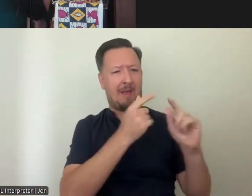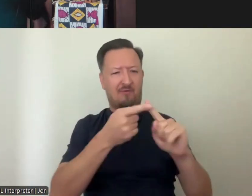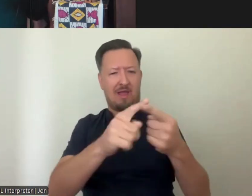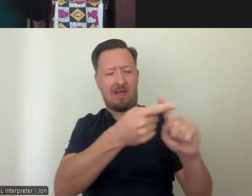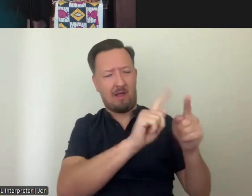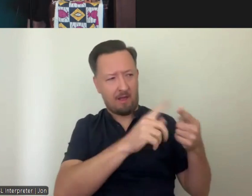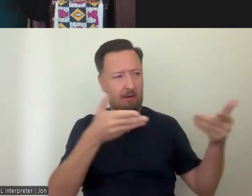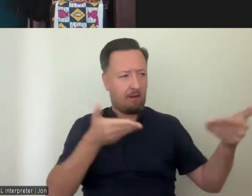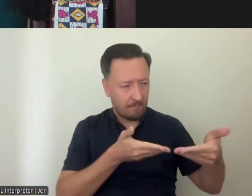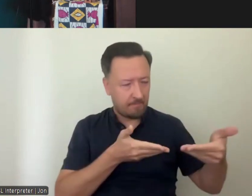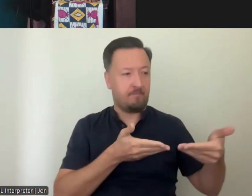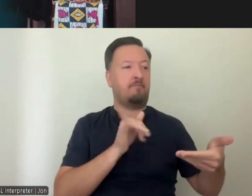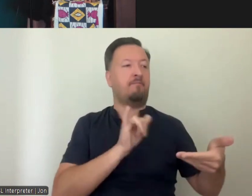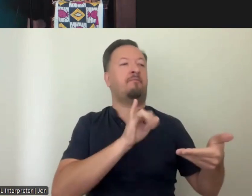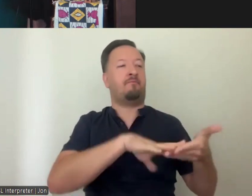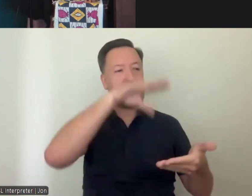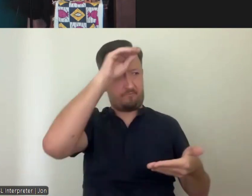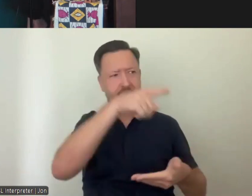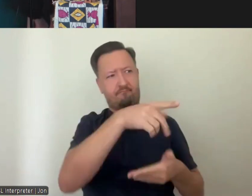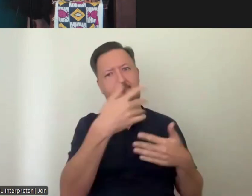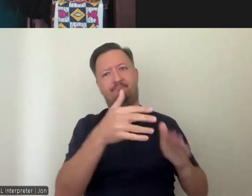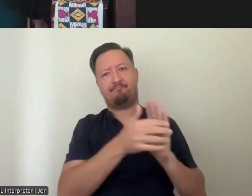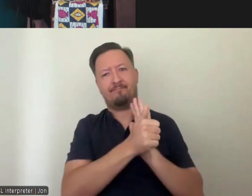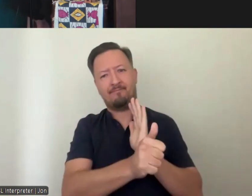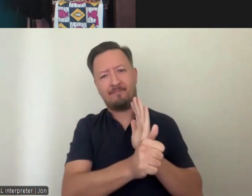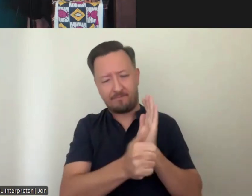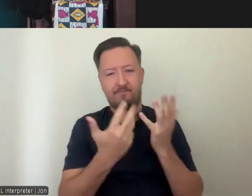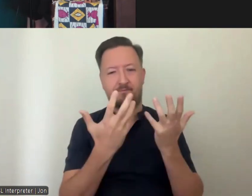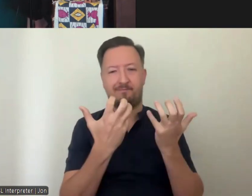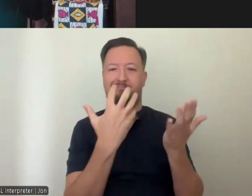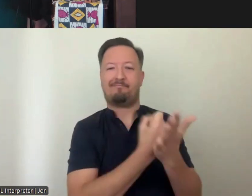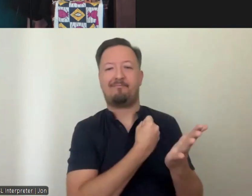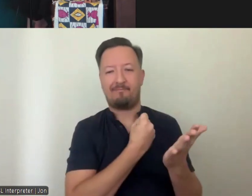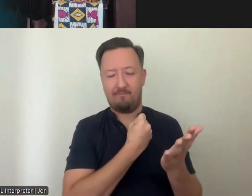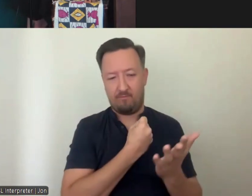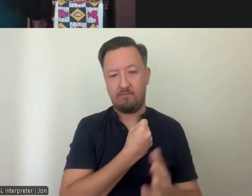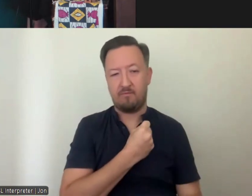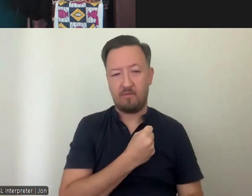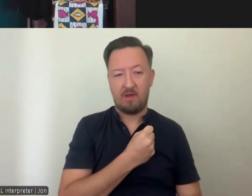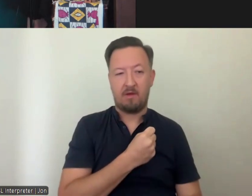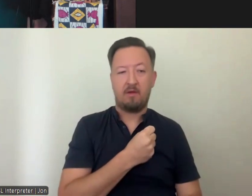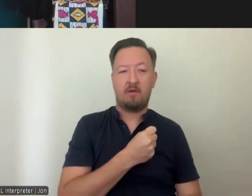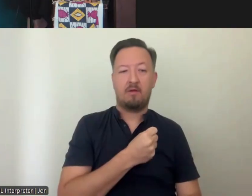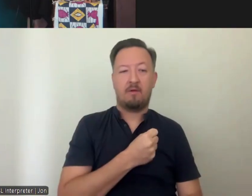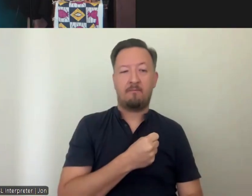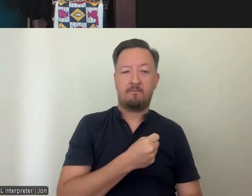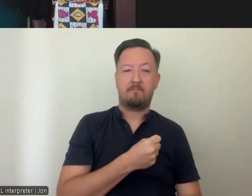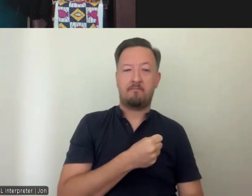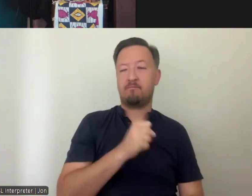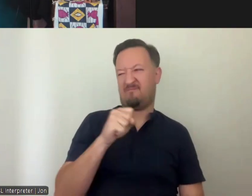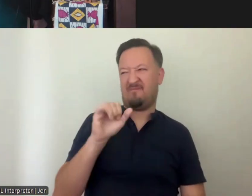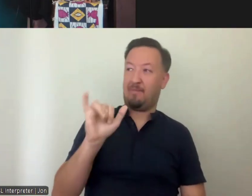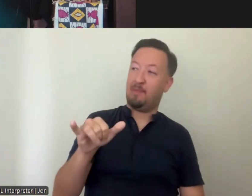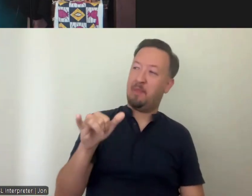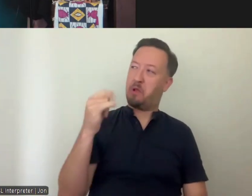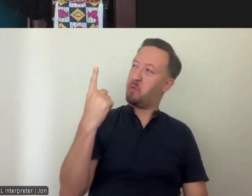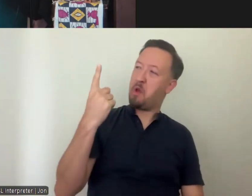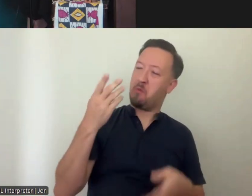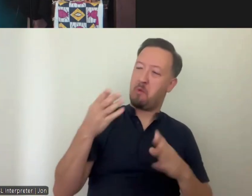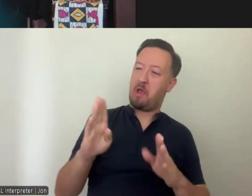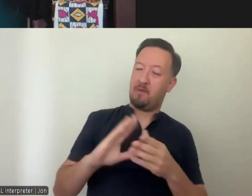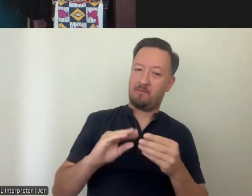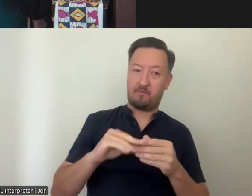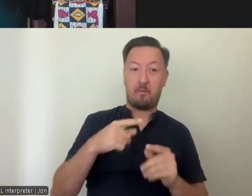realized that you had great gifts, and so we decided to take advantage of them. And you offered— That's one way to put it, yeah. A very popular course